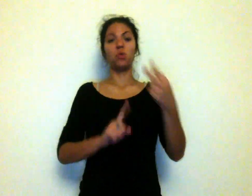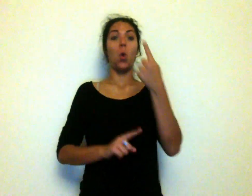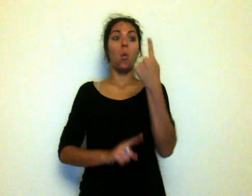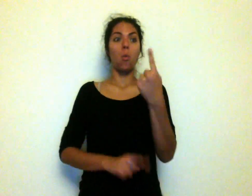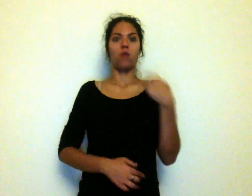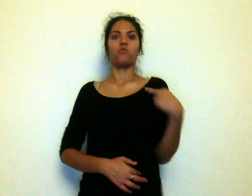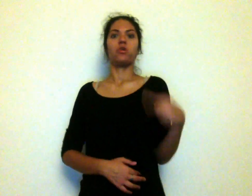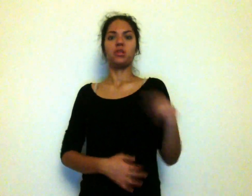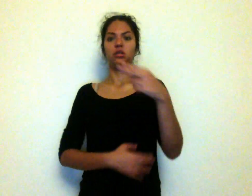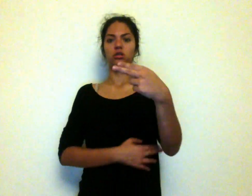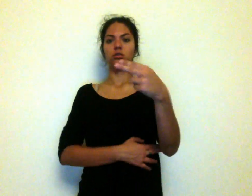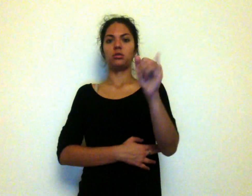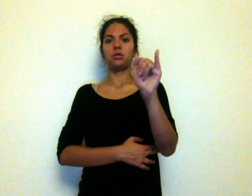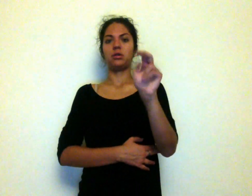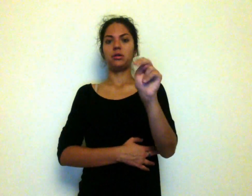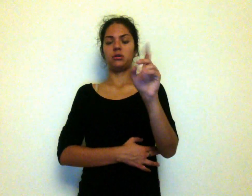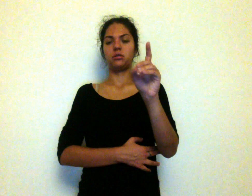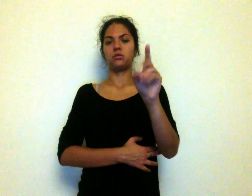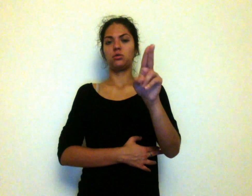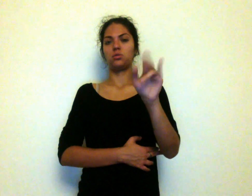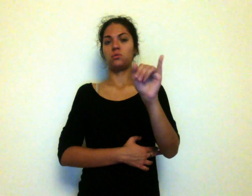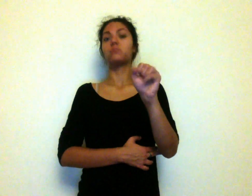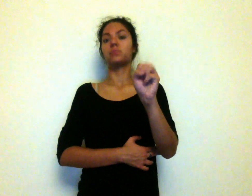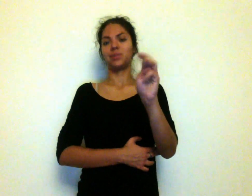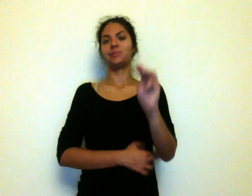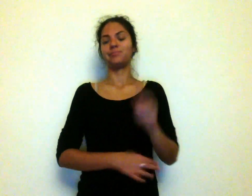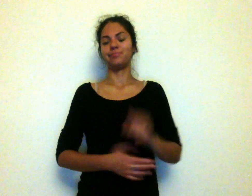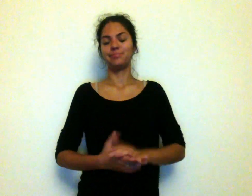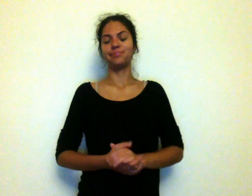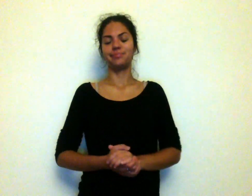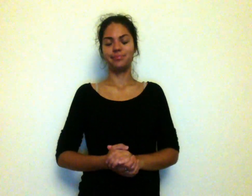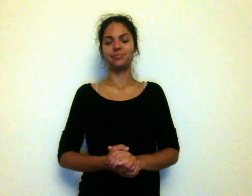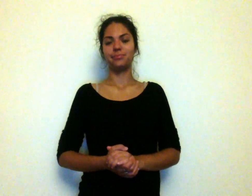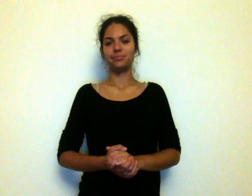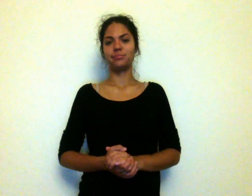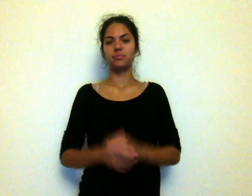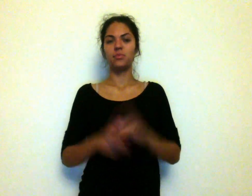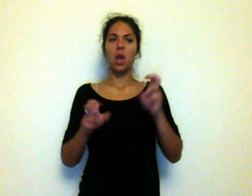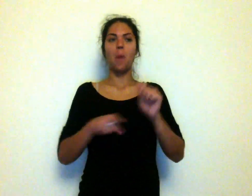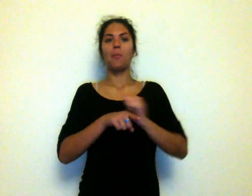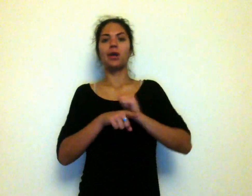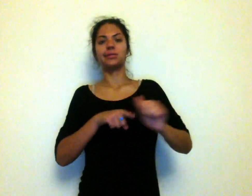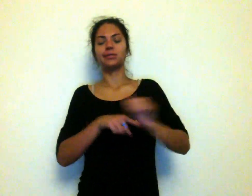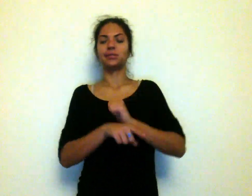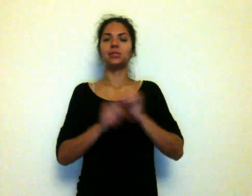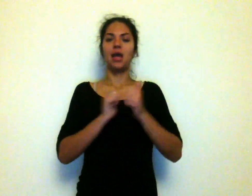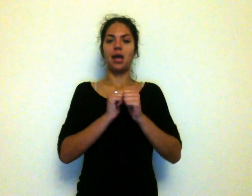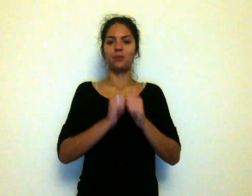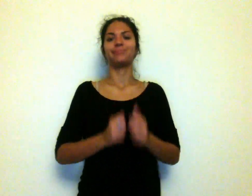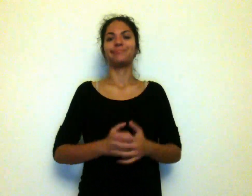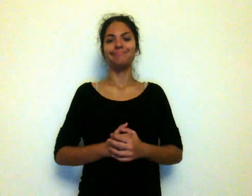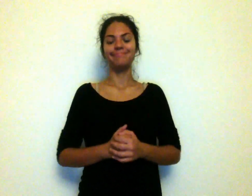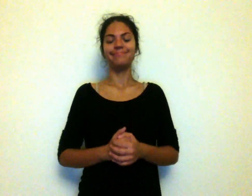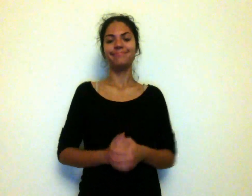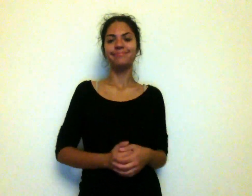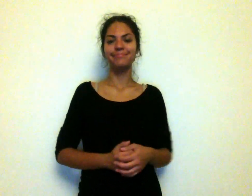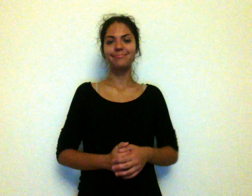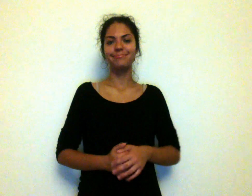right? That is 6 there. Number 7, this becomes clear to us as Christians move along. Every person